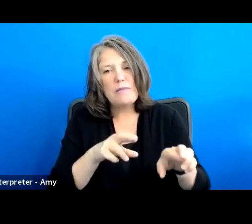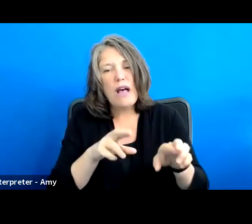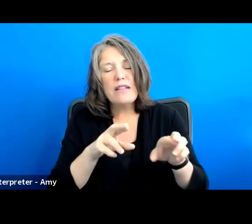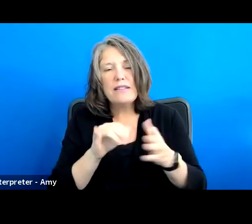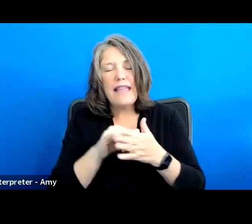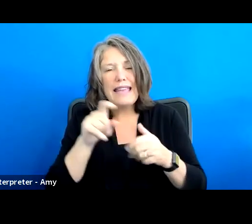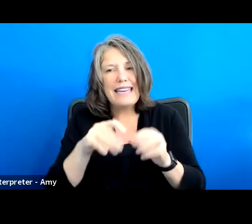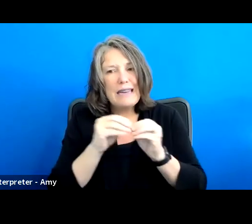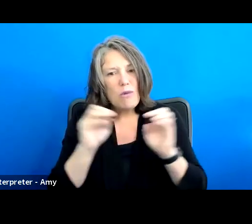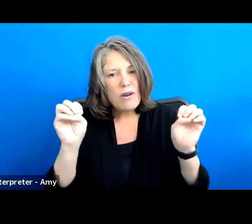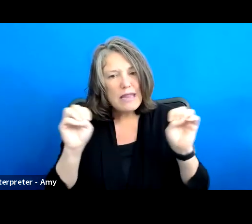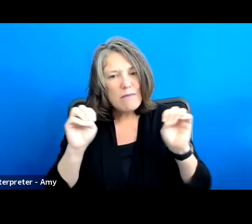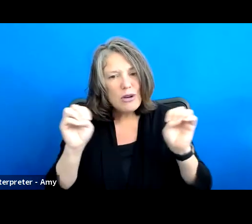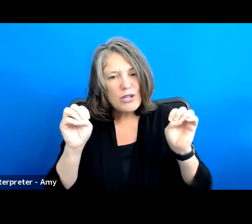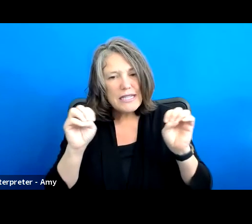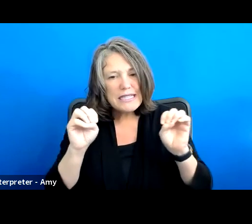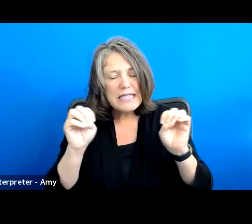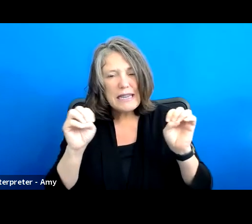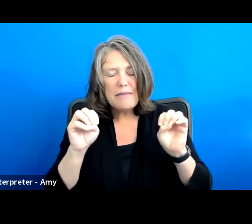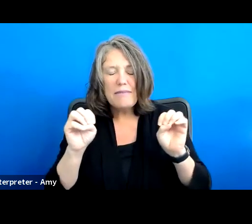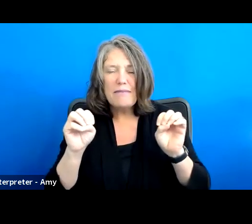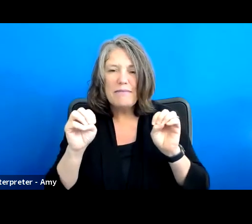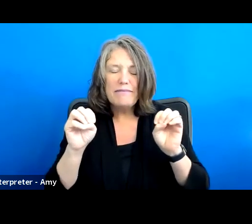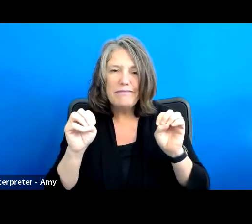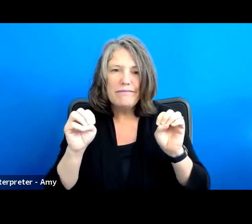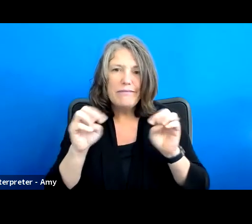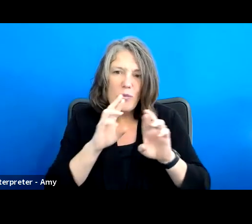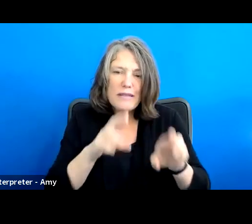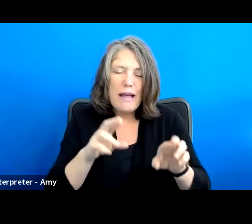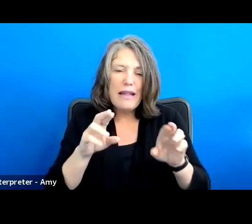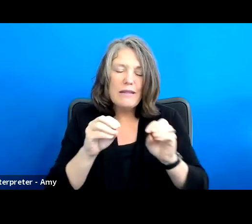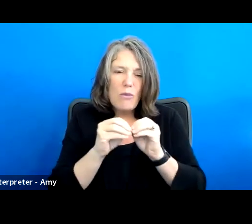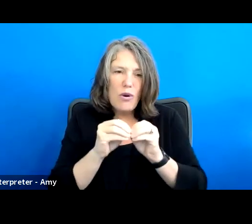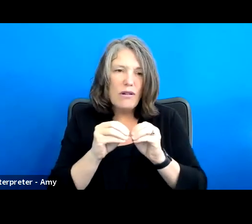needed more emergency management, that needed more